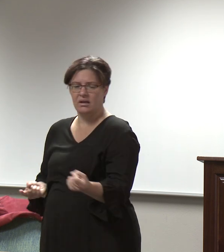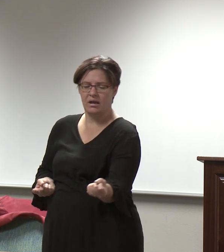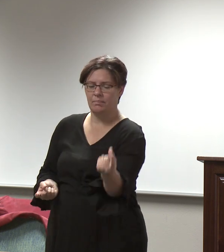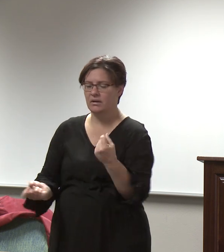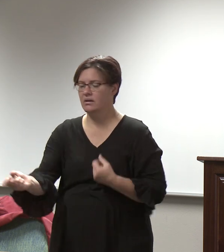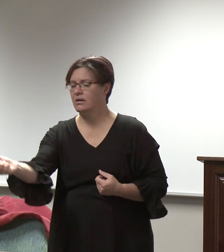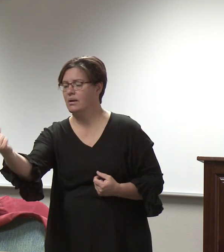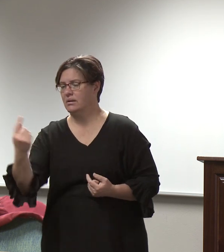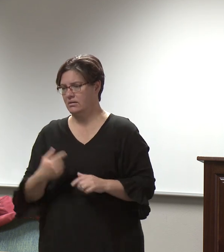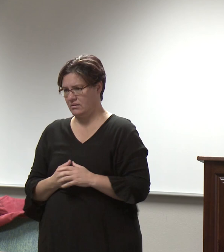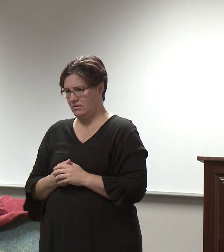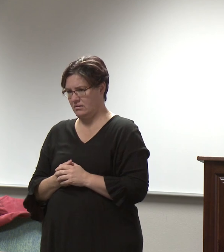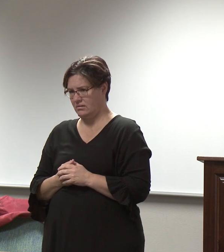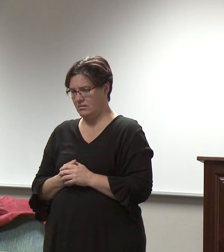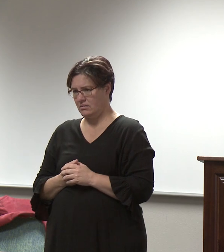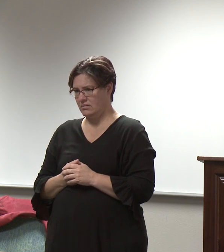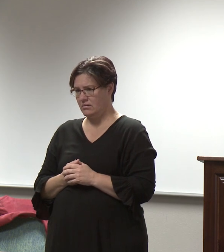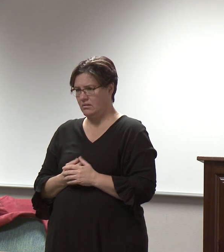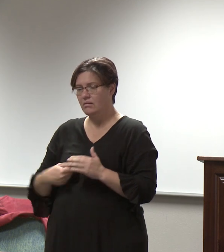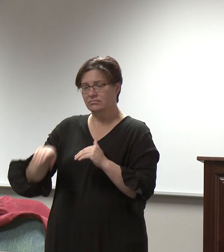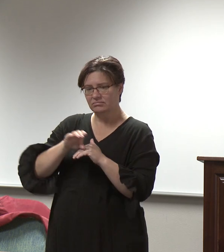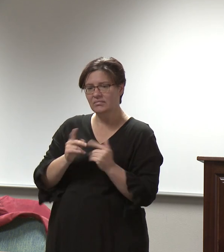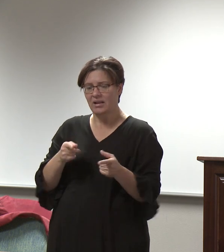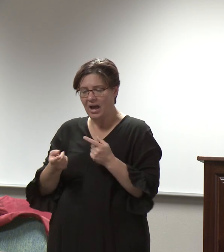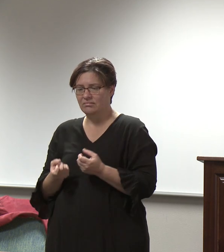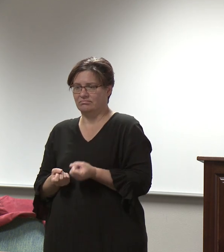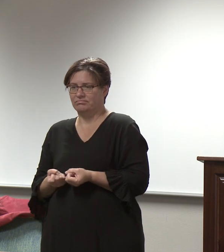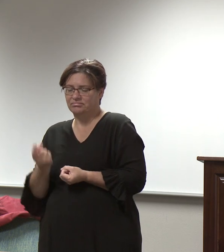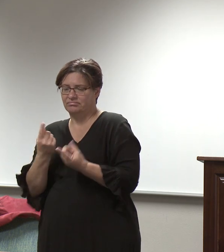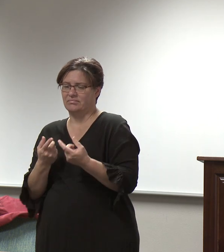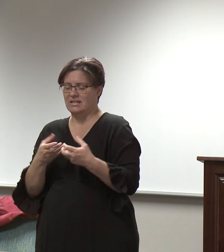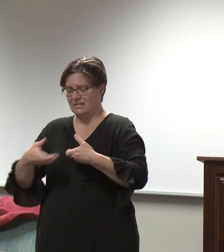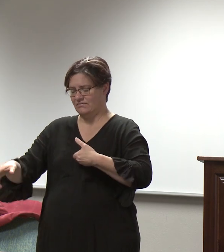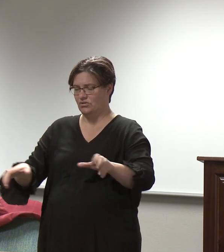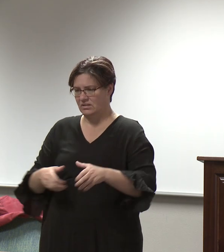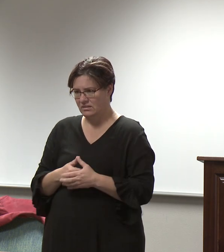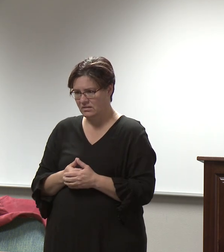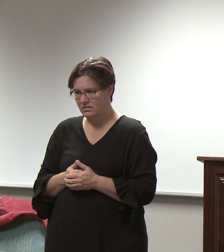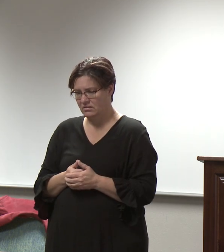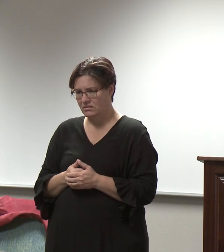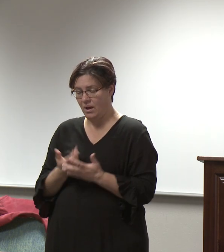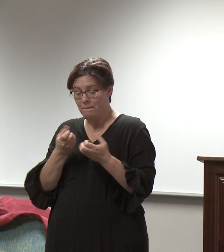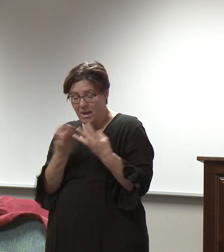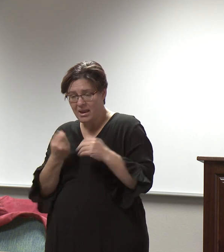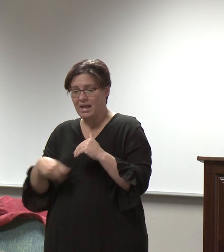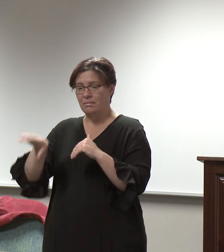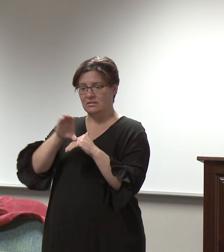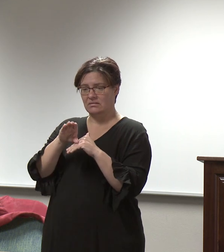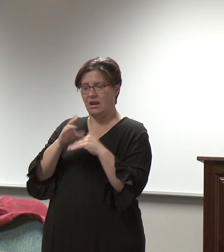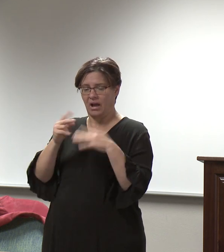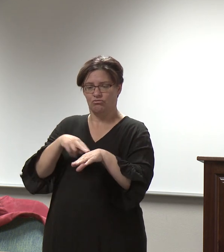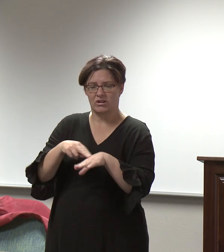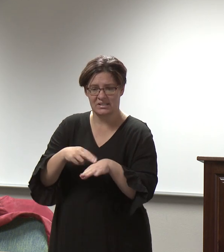is articulated, resistance is fragmented. Many movements that have been anti-capitalist have been